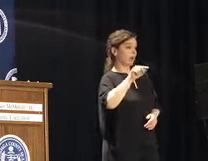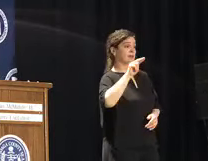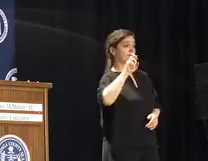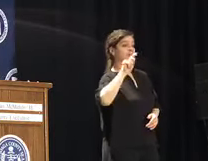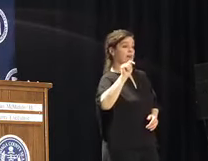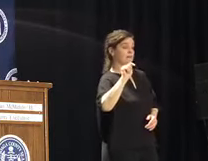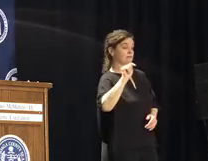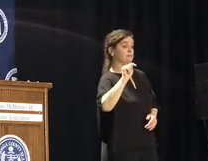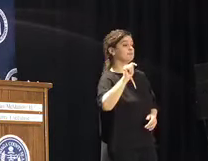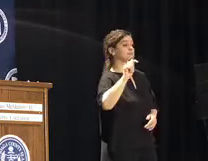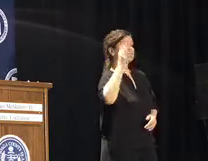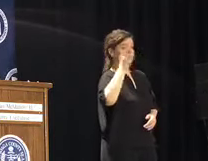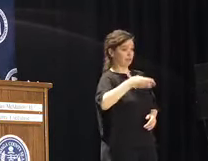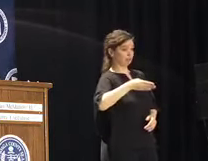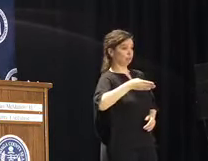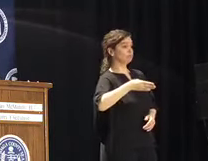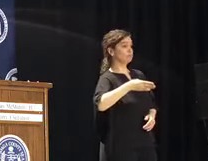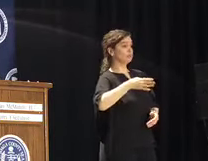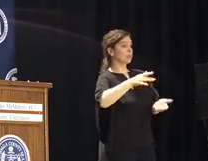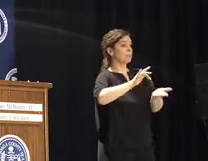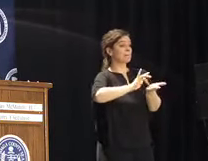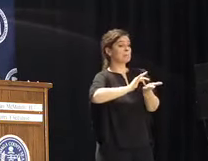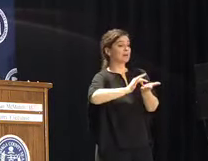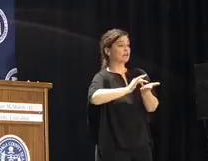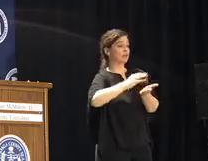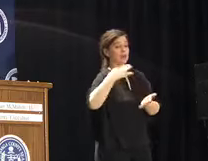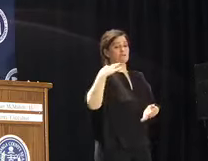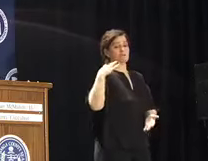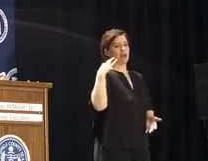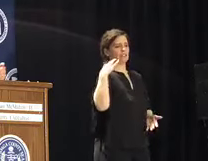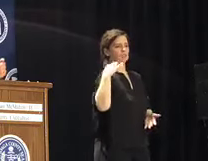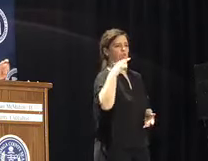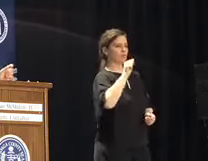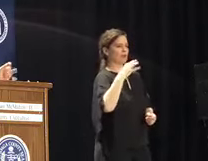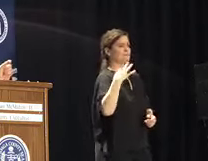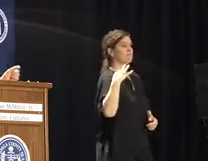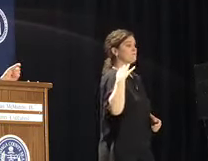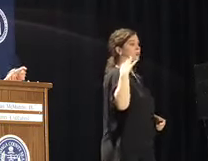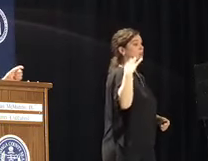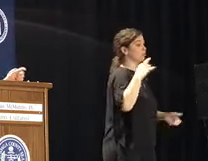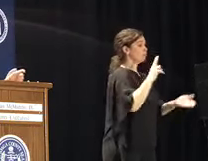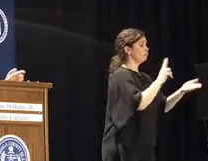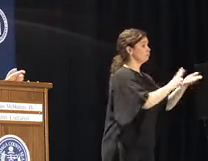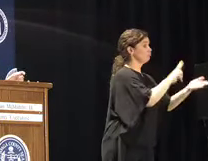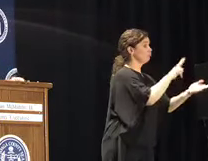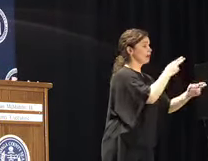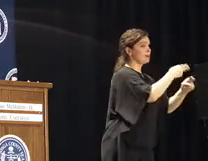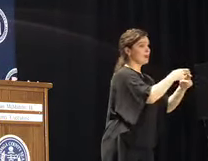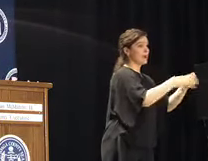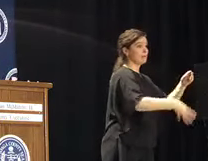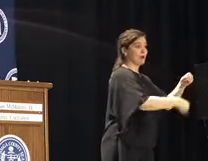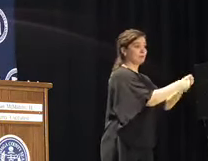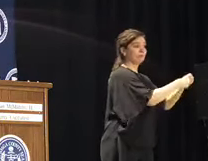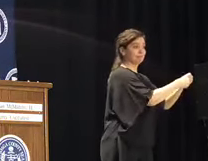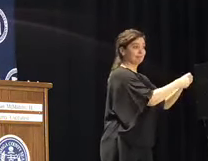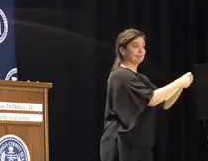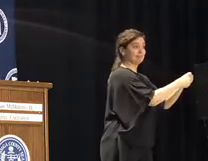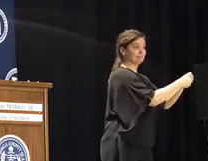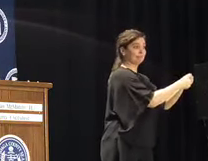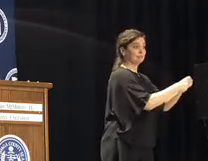ONGOV.net/medical volunteers. And as always, we want to have people call 211 as they go through